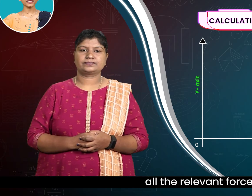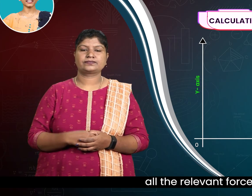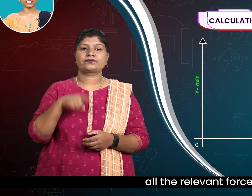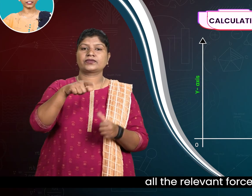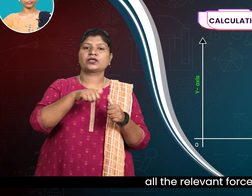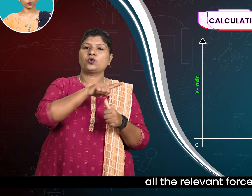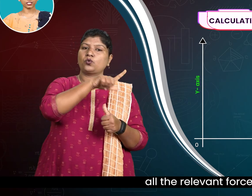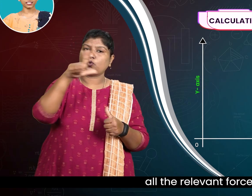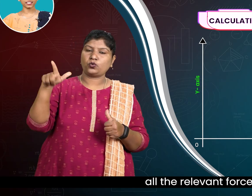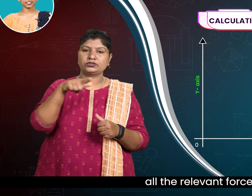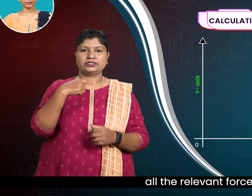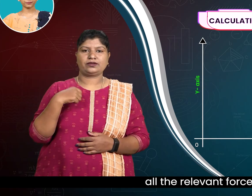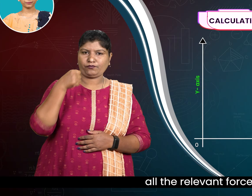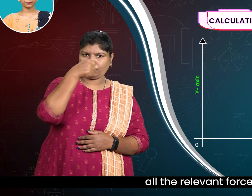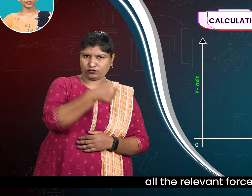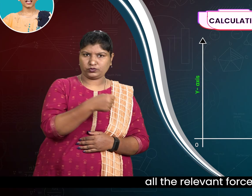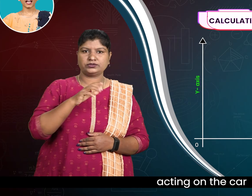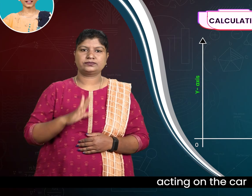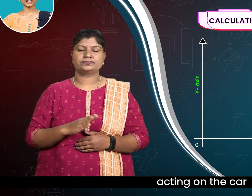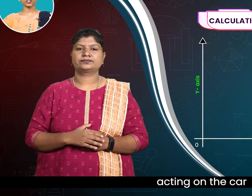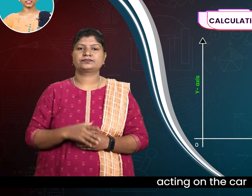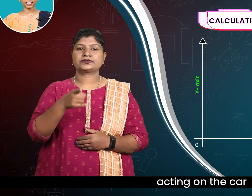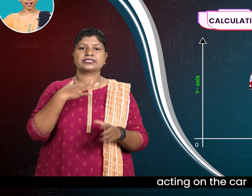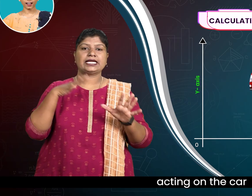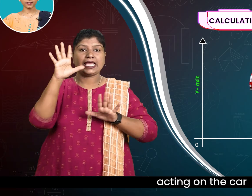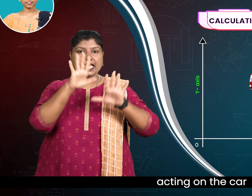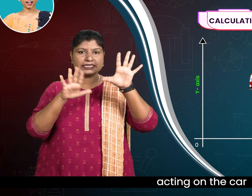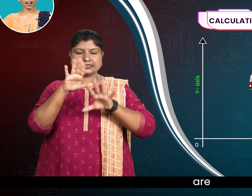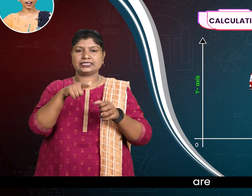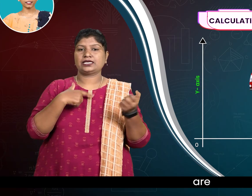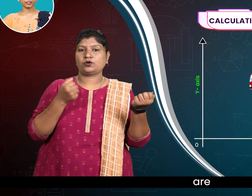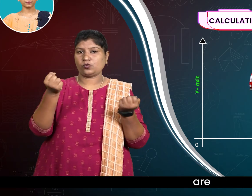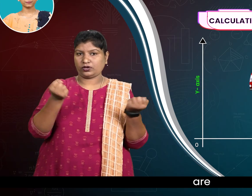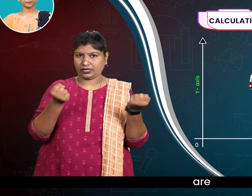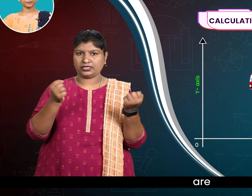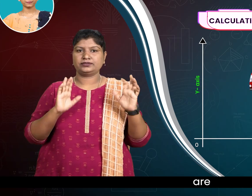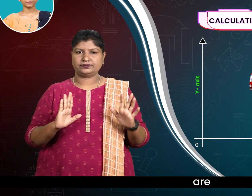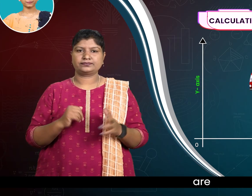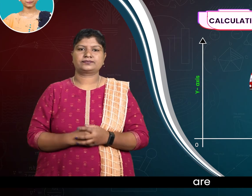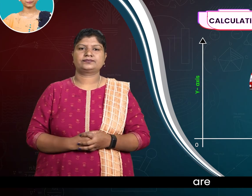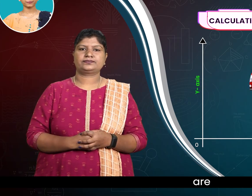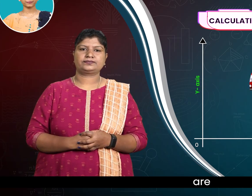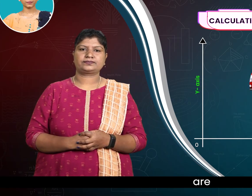All the relevant forces acting on the car are